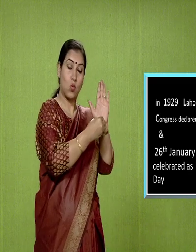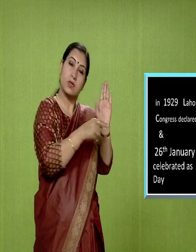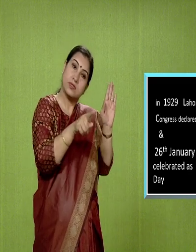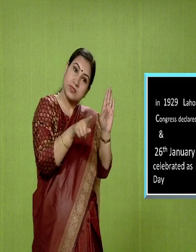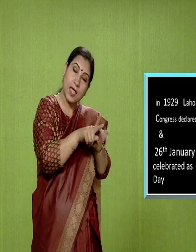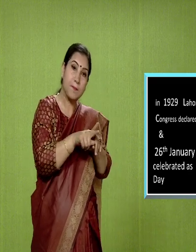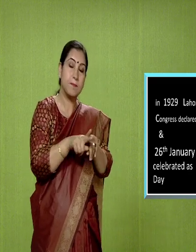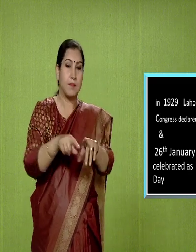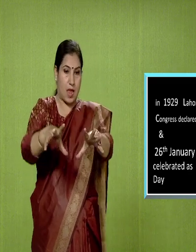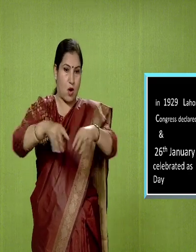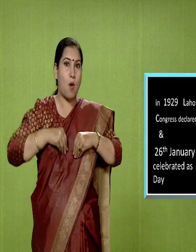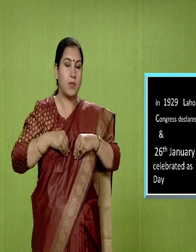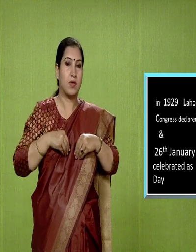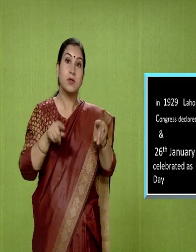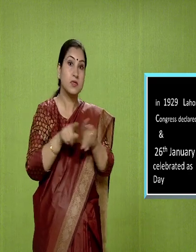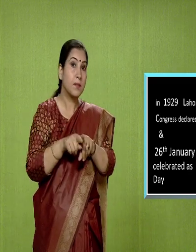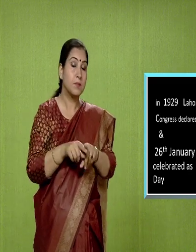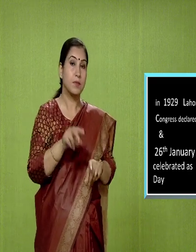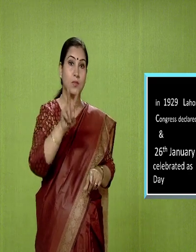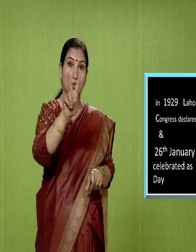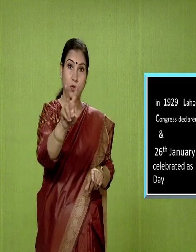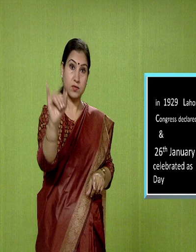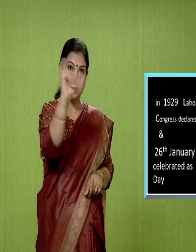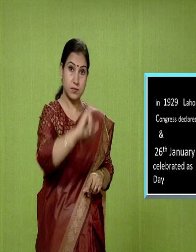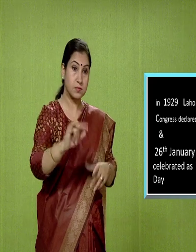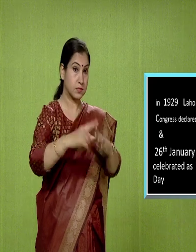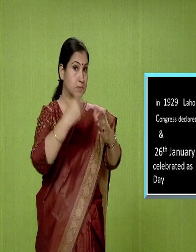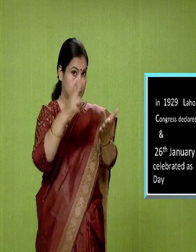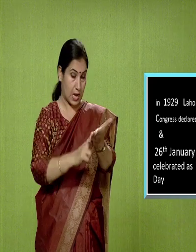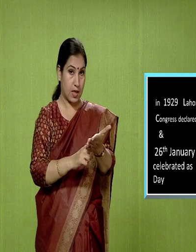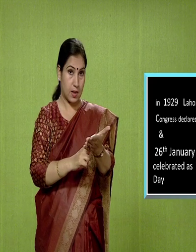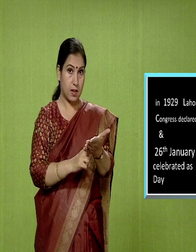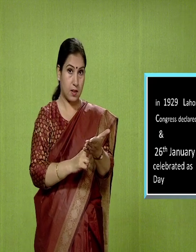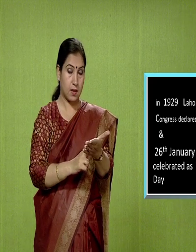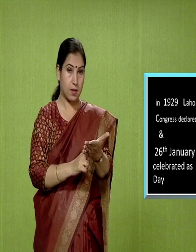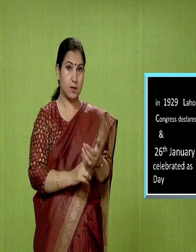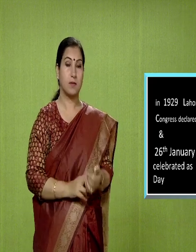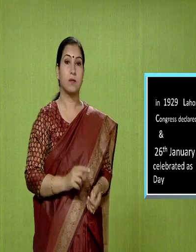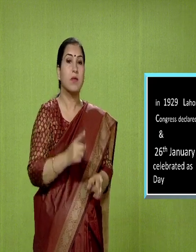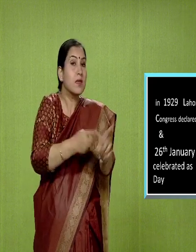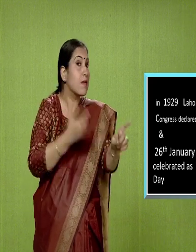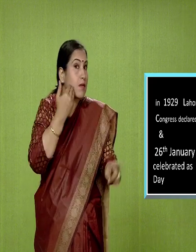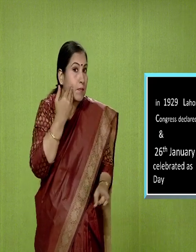same date, and that date is 26th January year